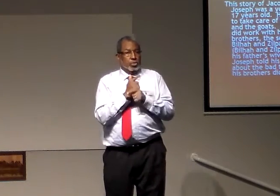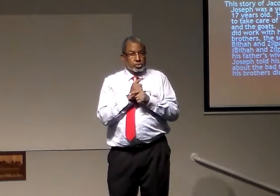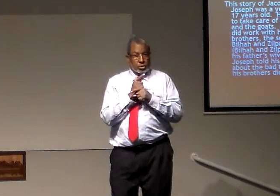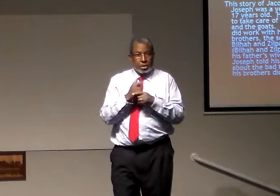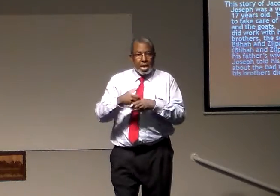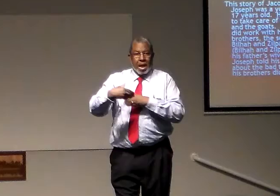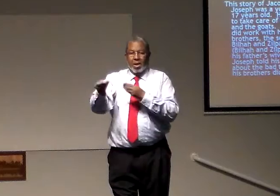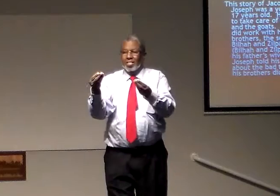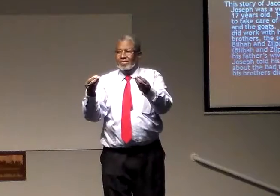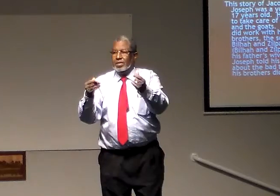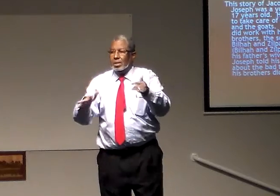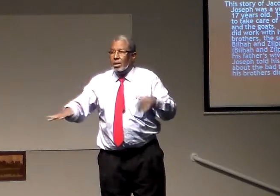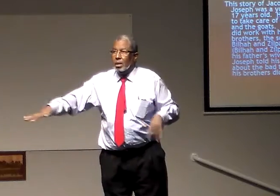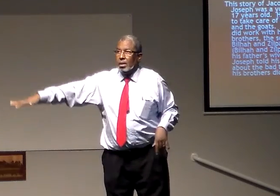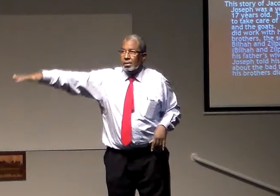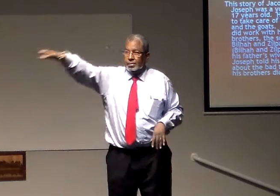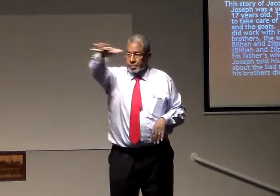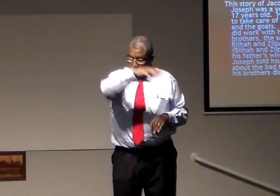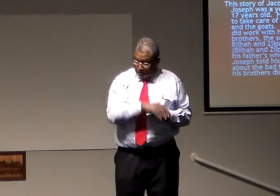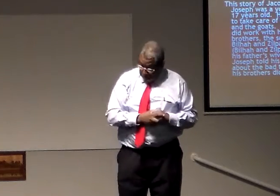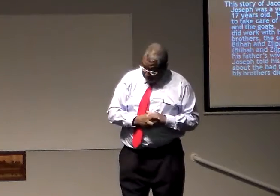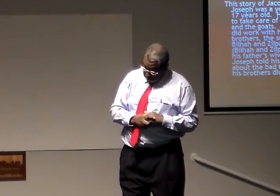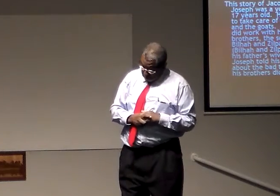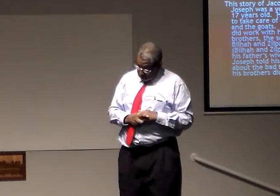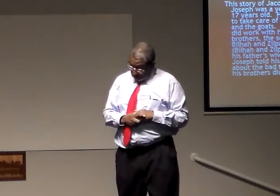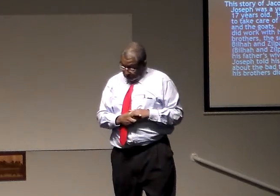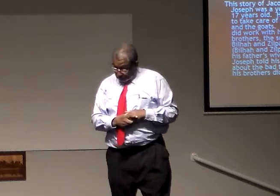his 11 brothers, out in the field.